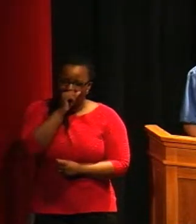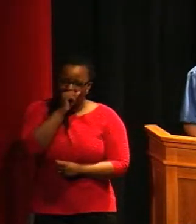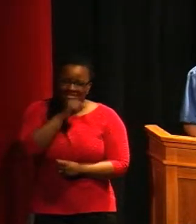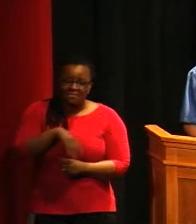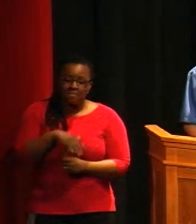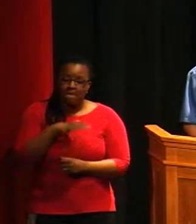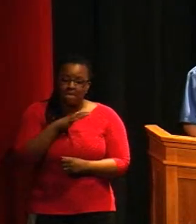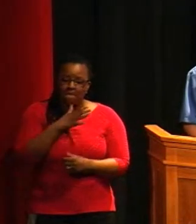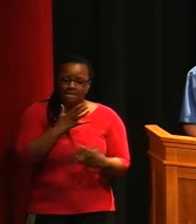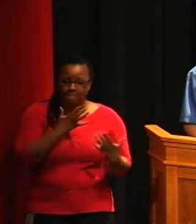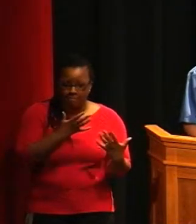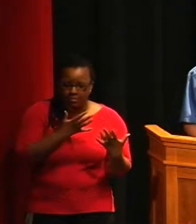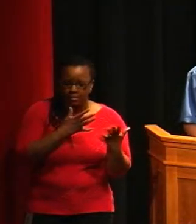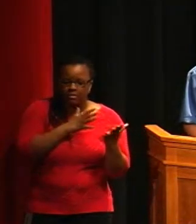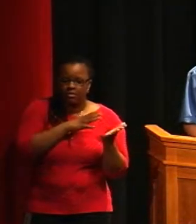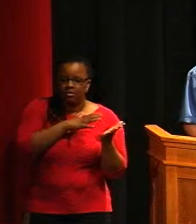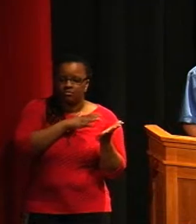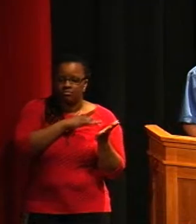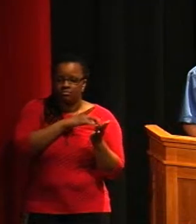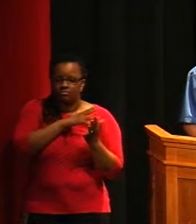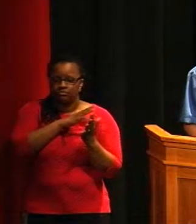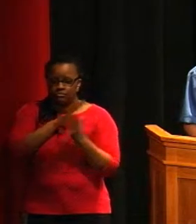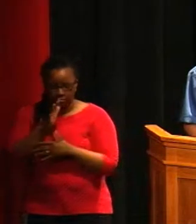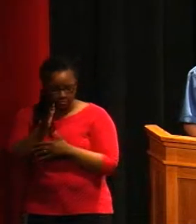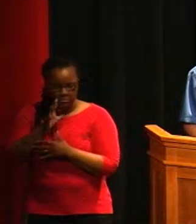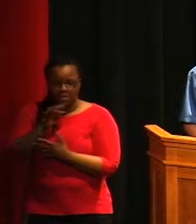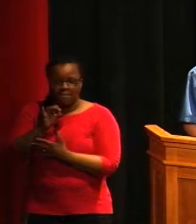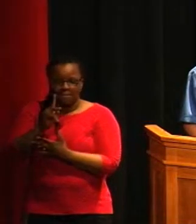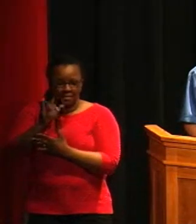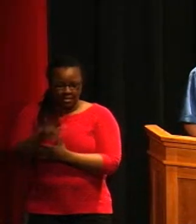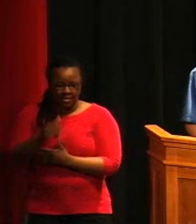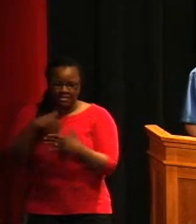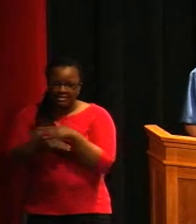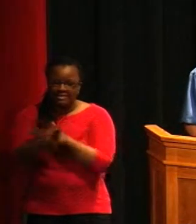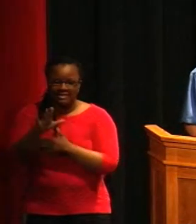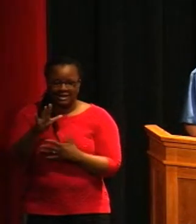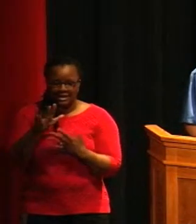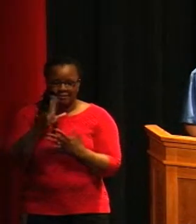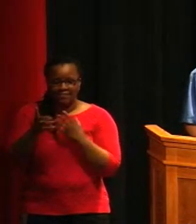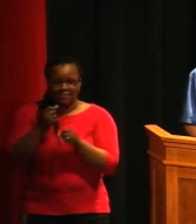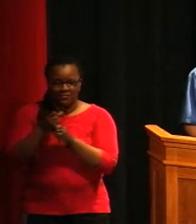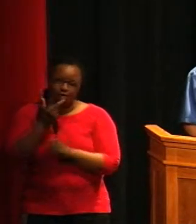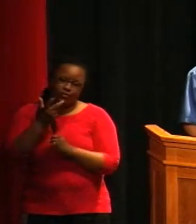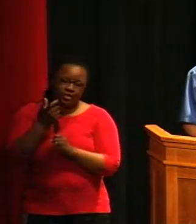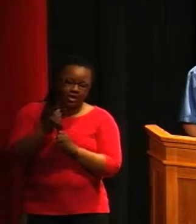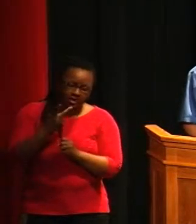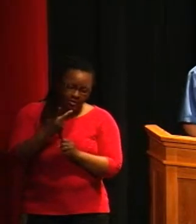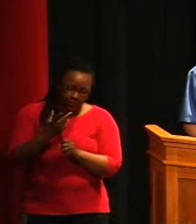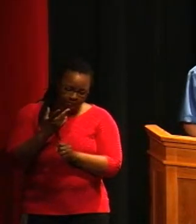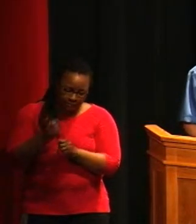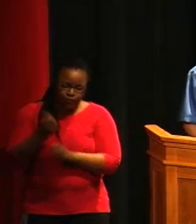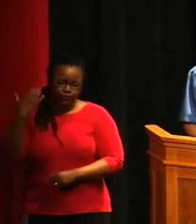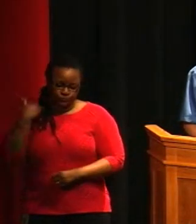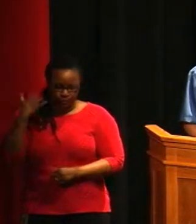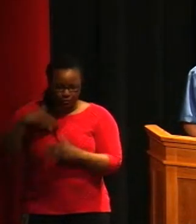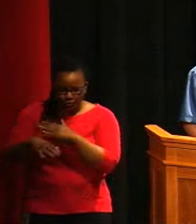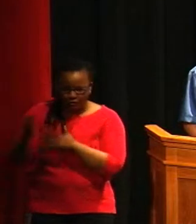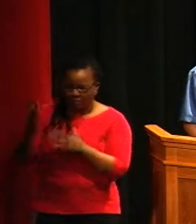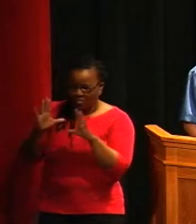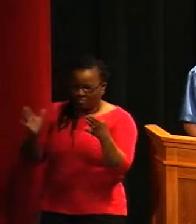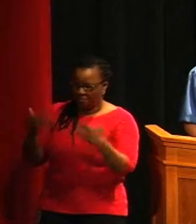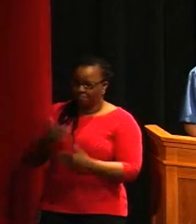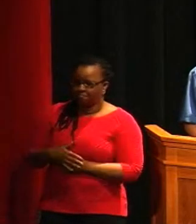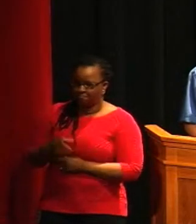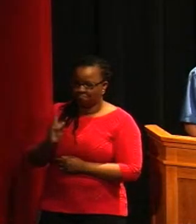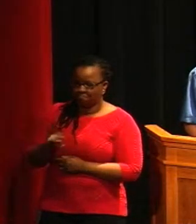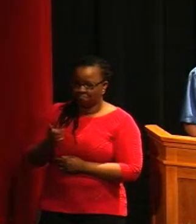When Michaela walked into my door as a freshman in homeroom 4 years ago, 3.5 years ago, I knew that she was